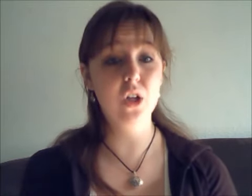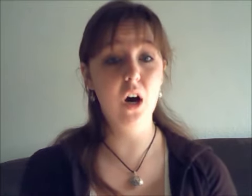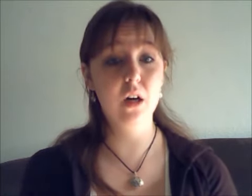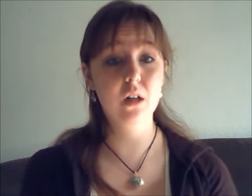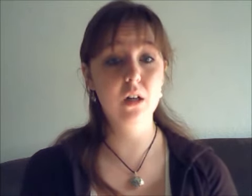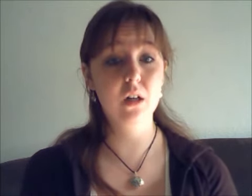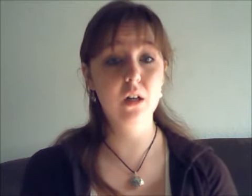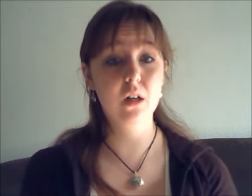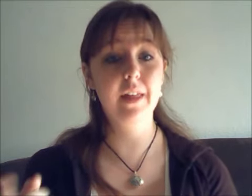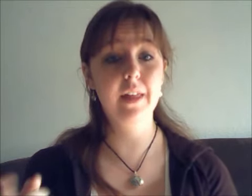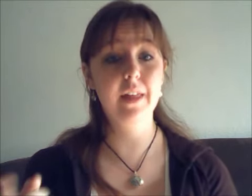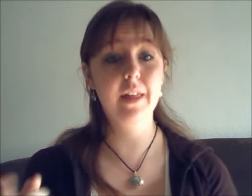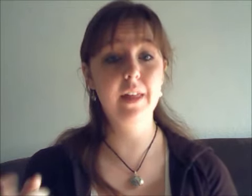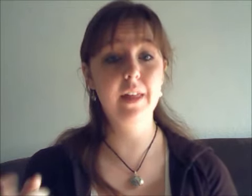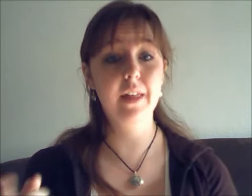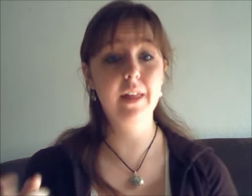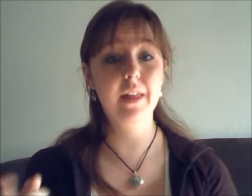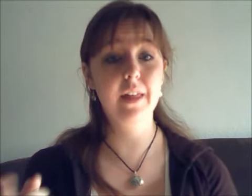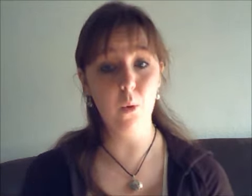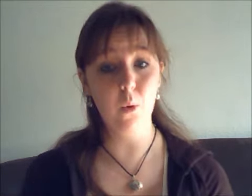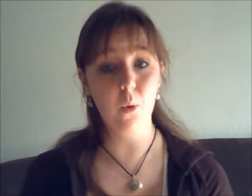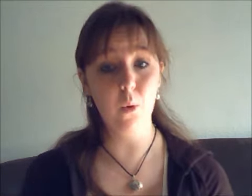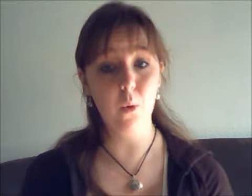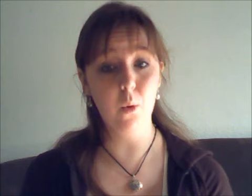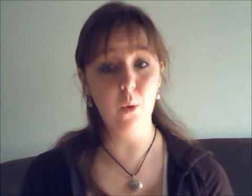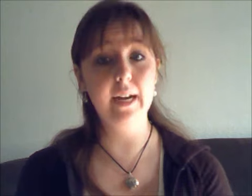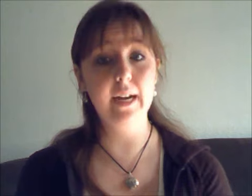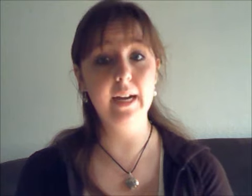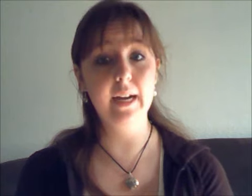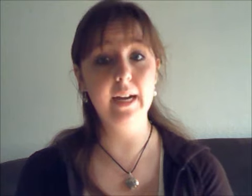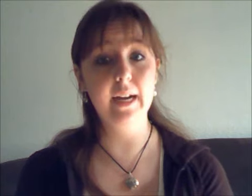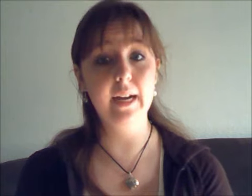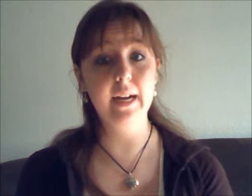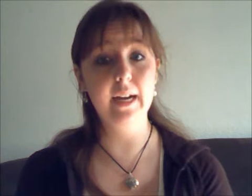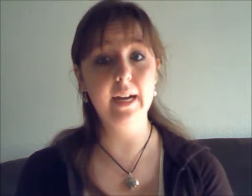song that I have done to this point that you would like to see glossed or